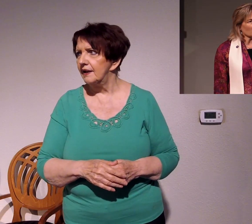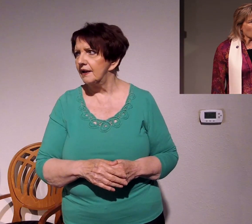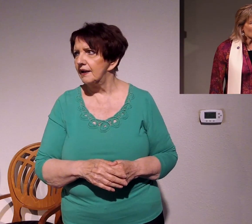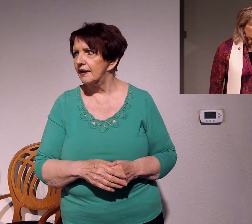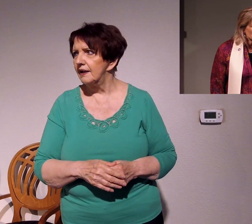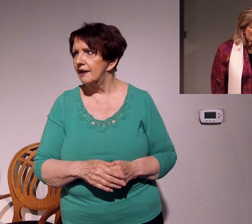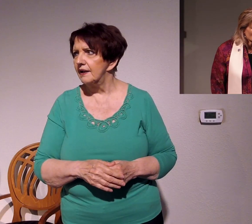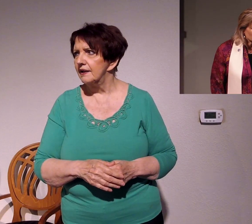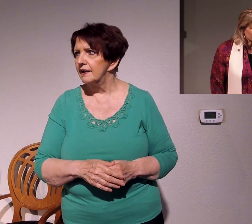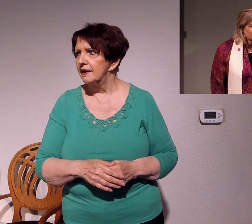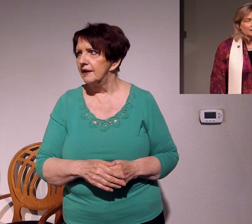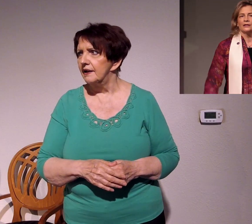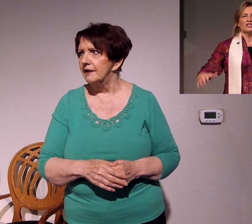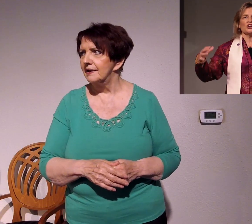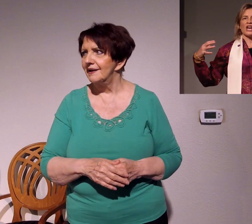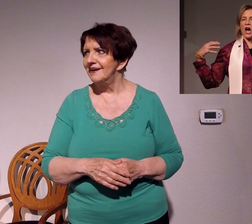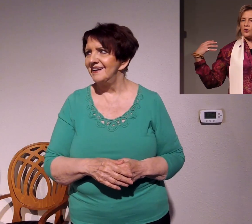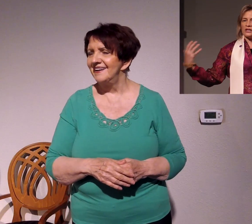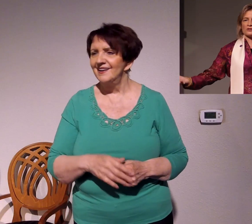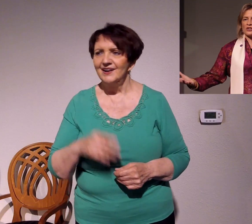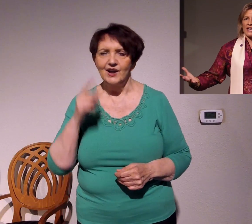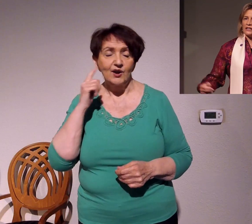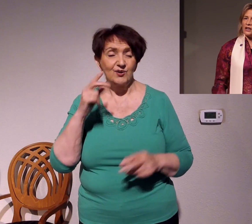I heard it called Berkeley.